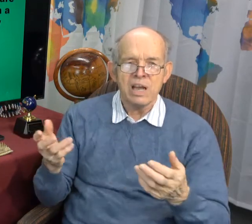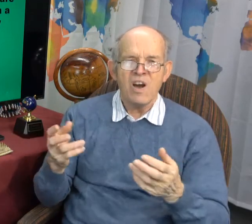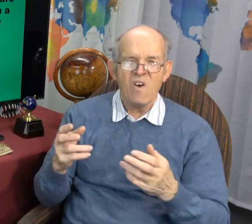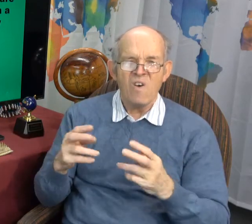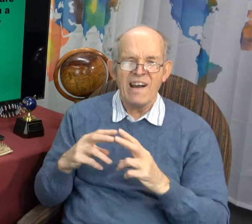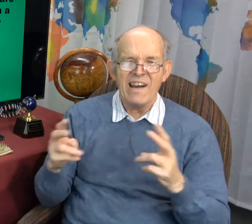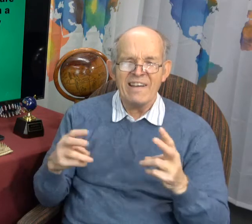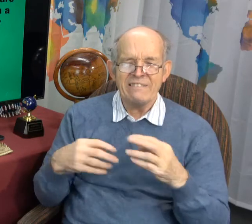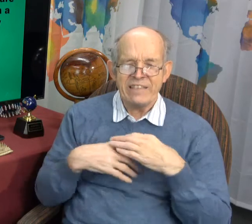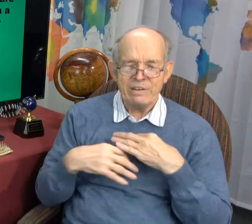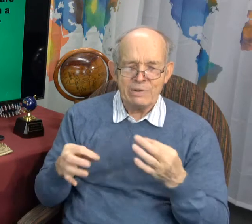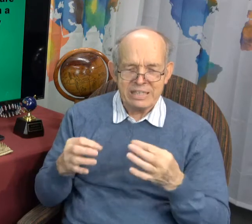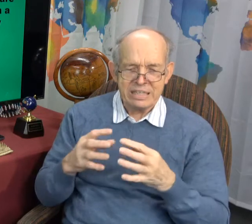Oh, here is it.